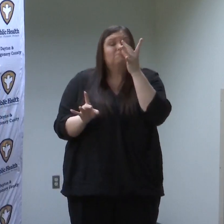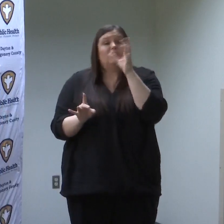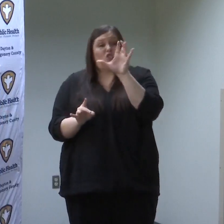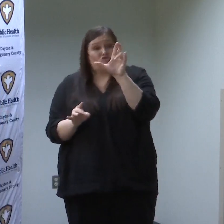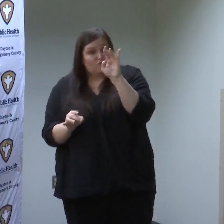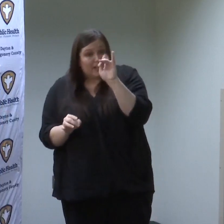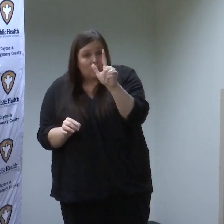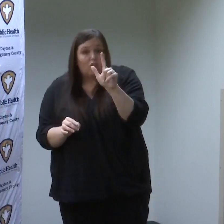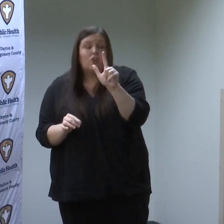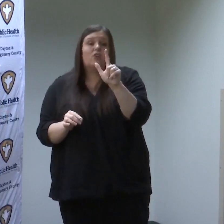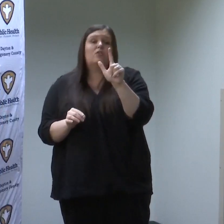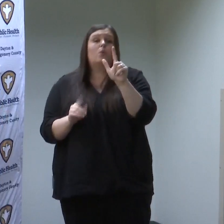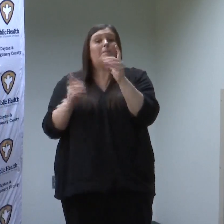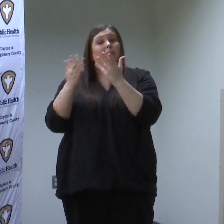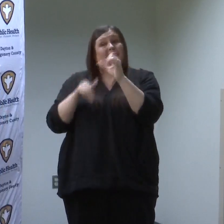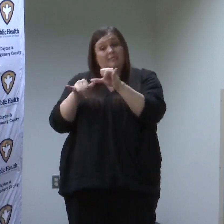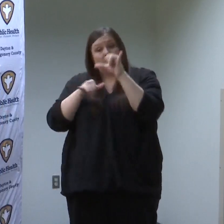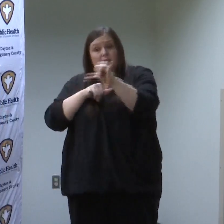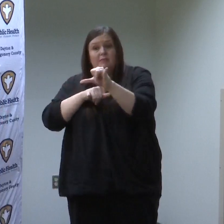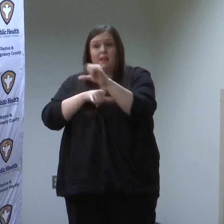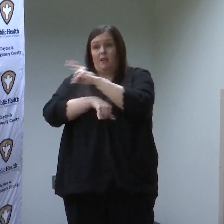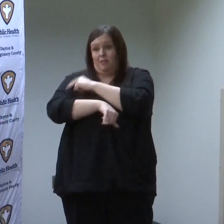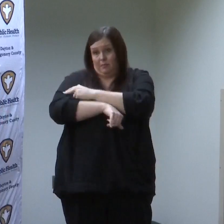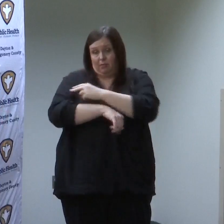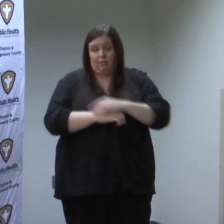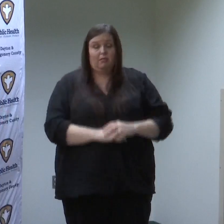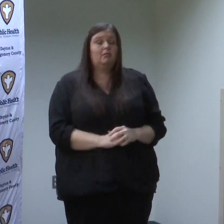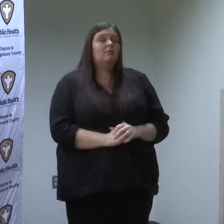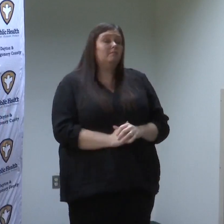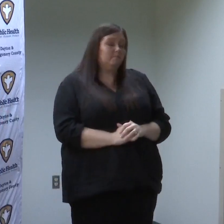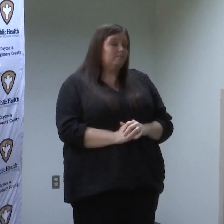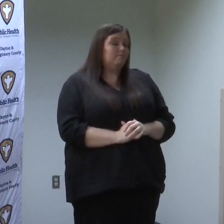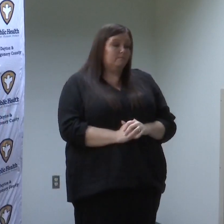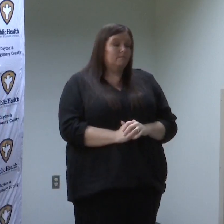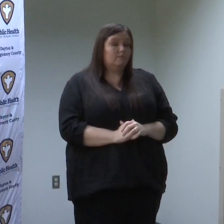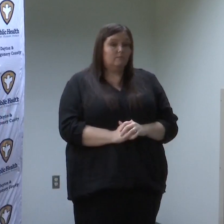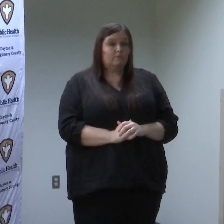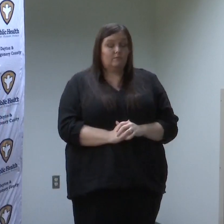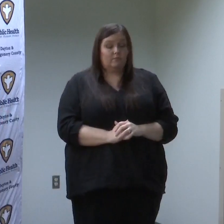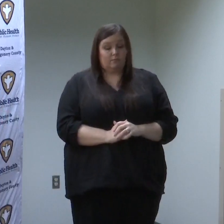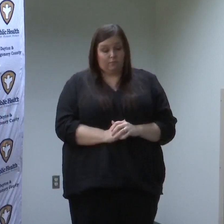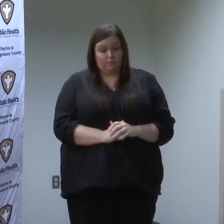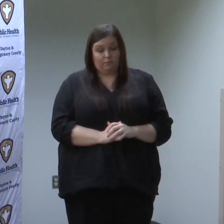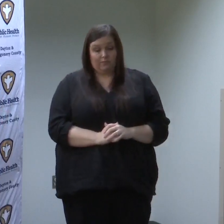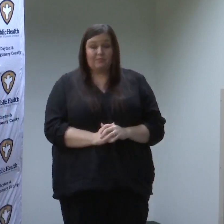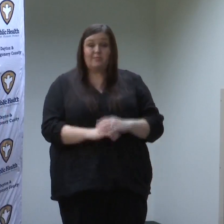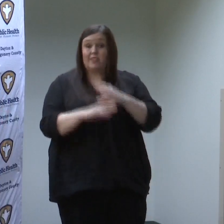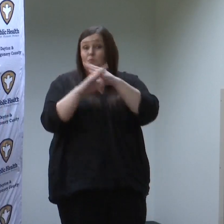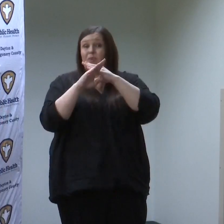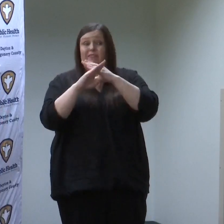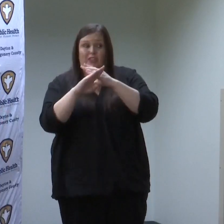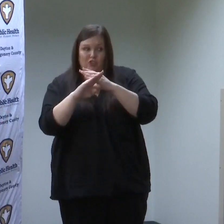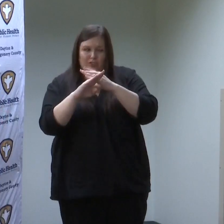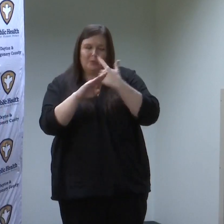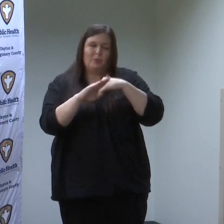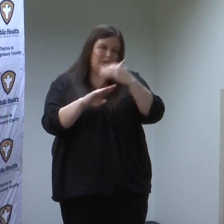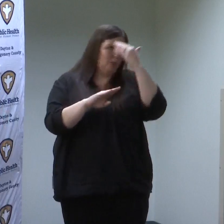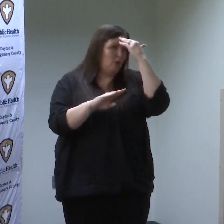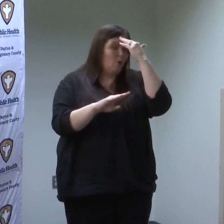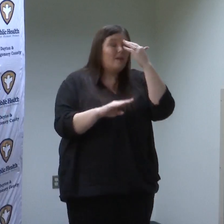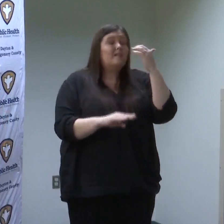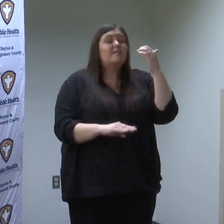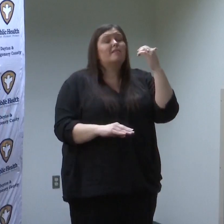condition, and or those who are hospitalized. We all understand what it is in terms of prevention. We've said